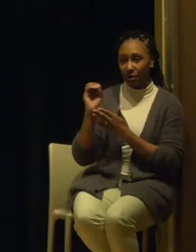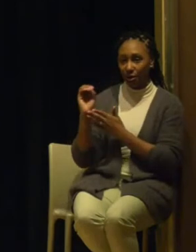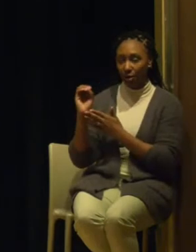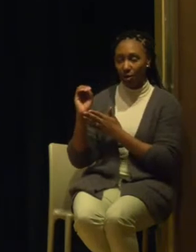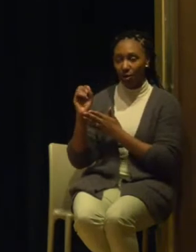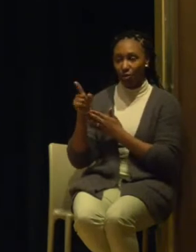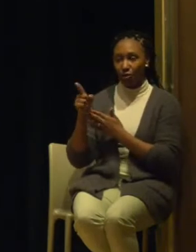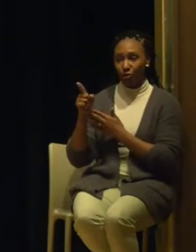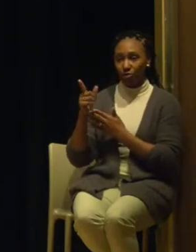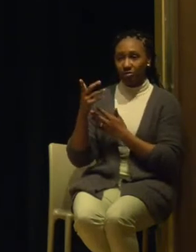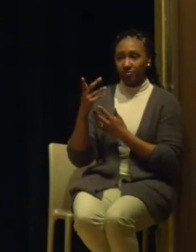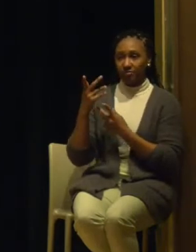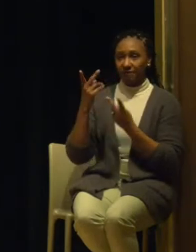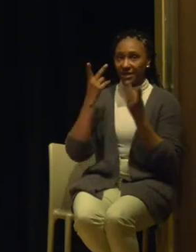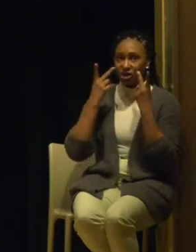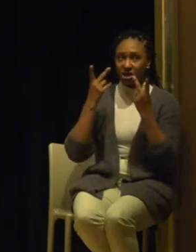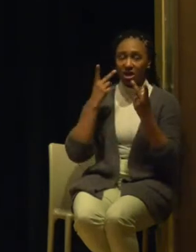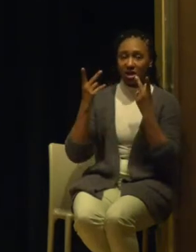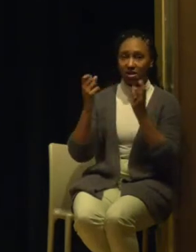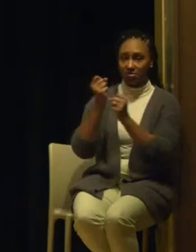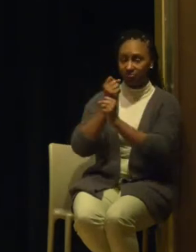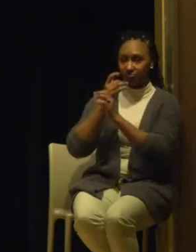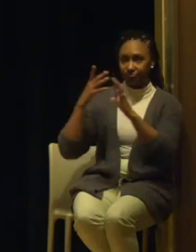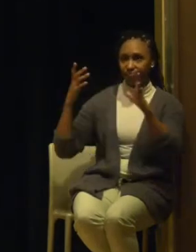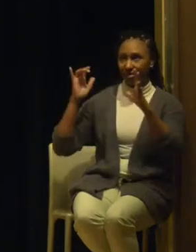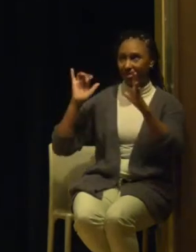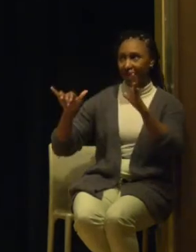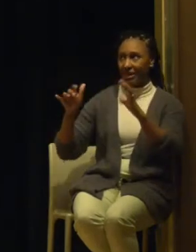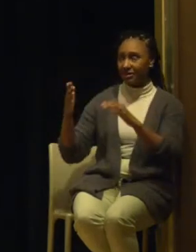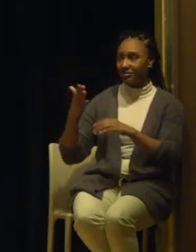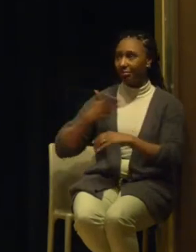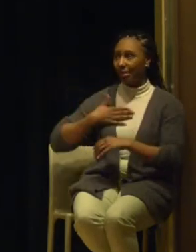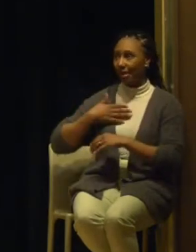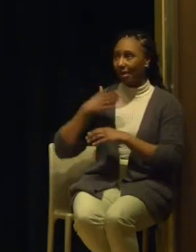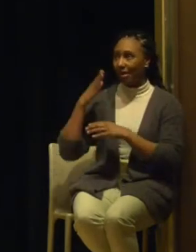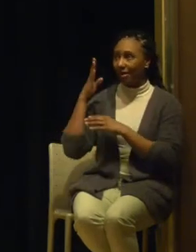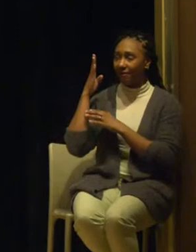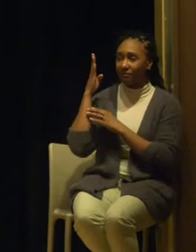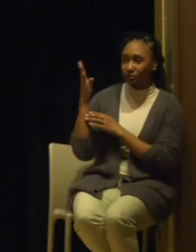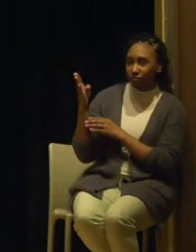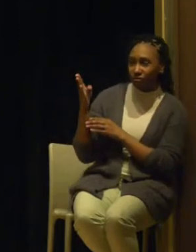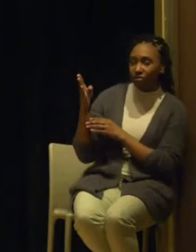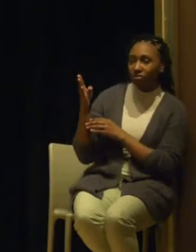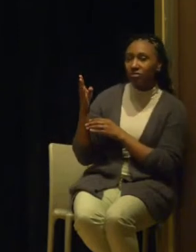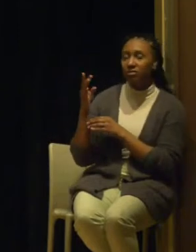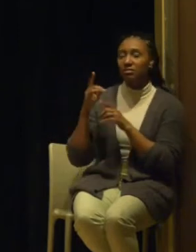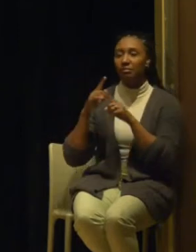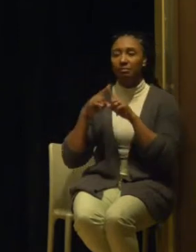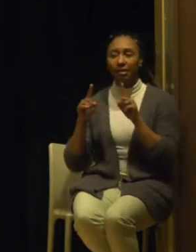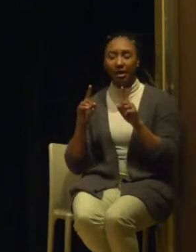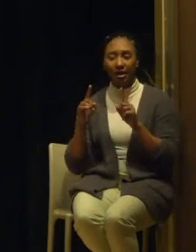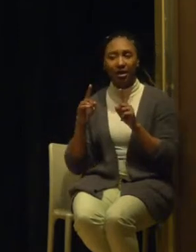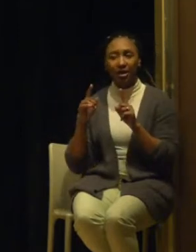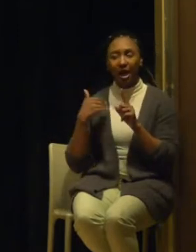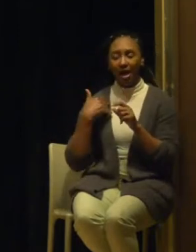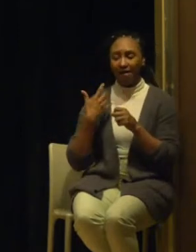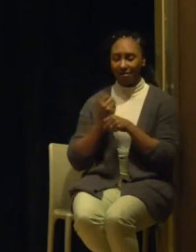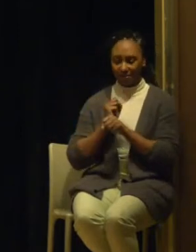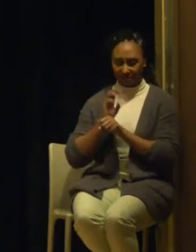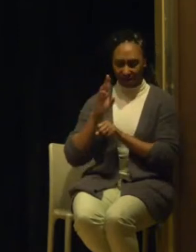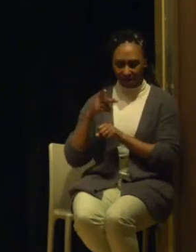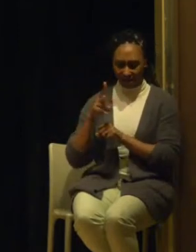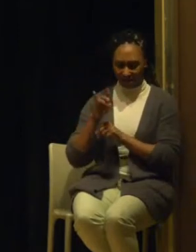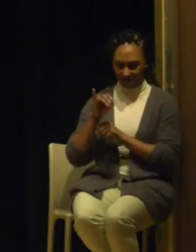out the vision of whoever the CEO is. But yes. when you become CEO, everyone starts saying, well, what's your vision? So I had to come up with a vision